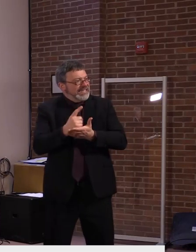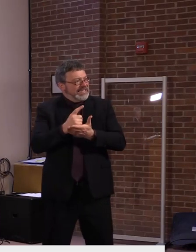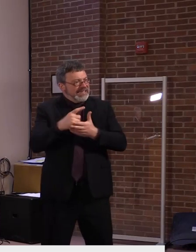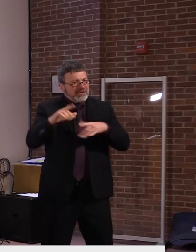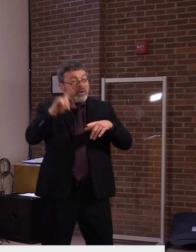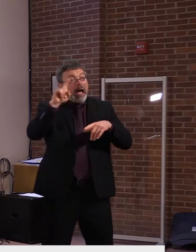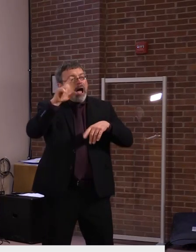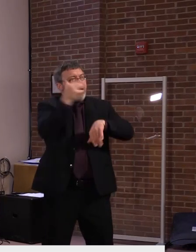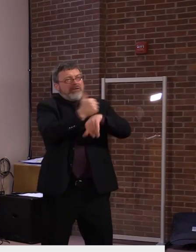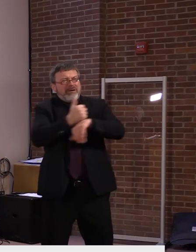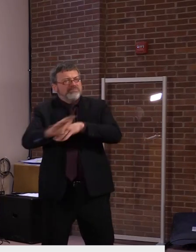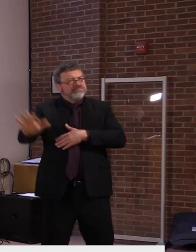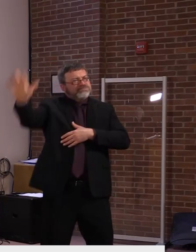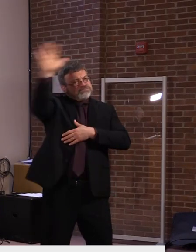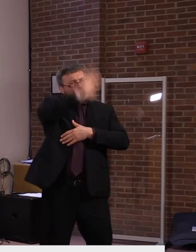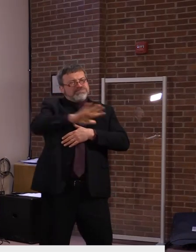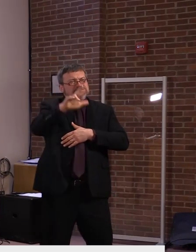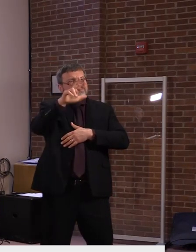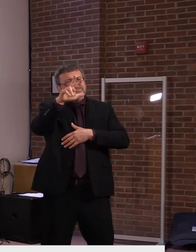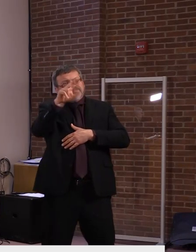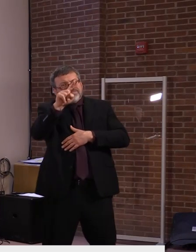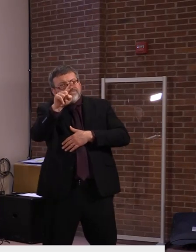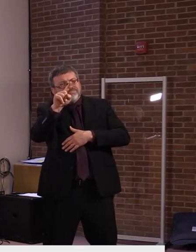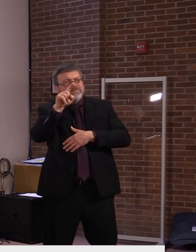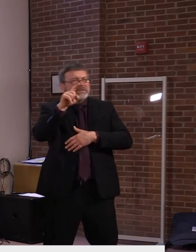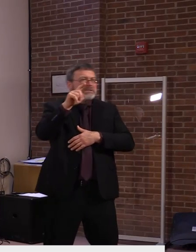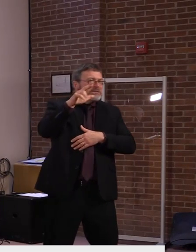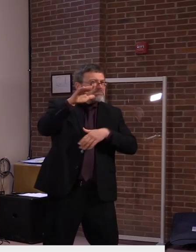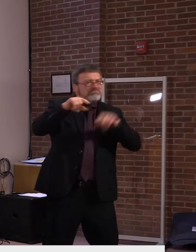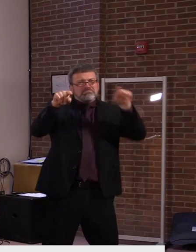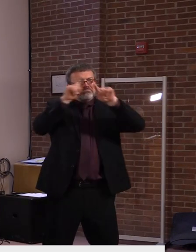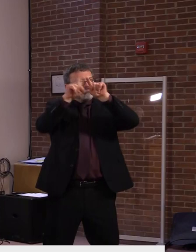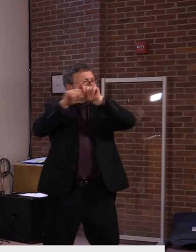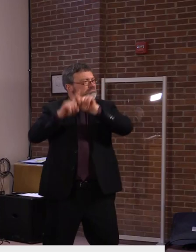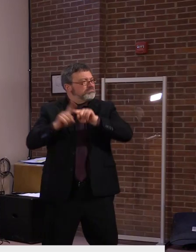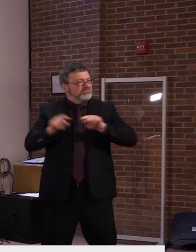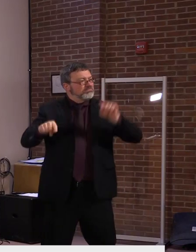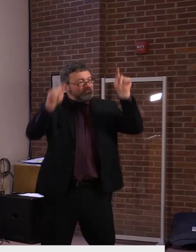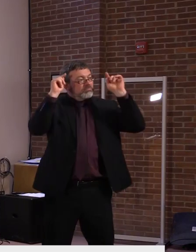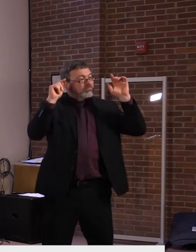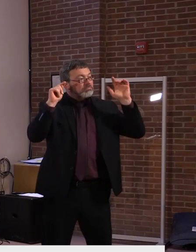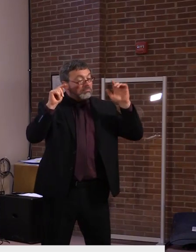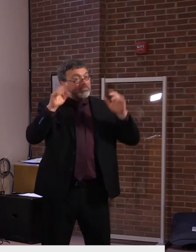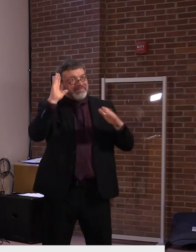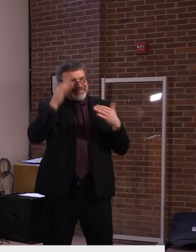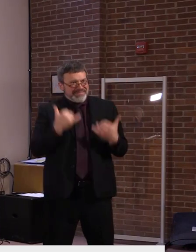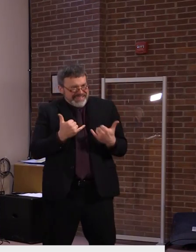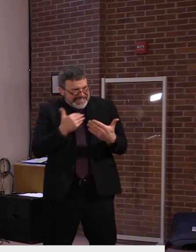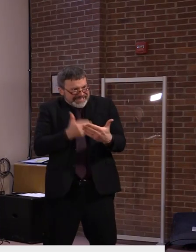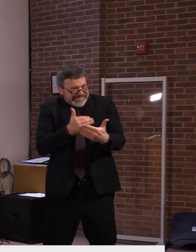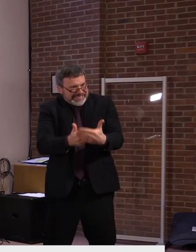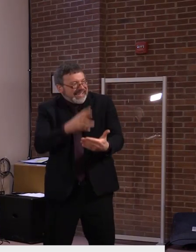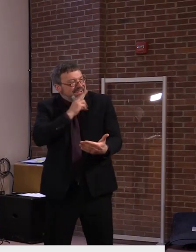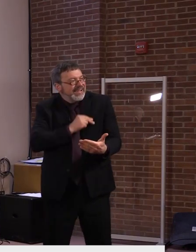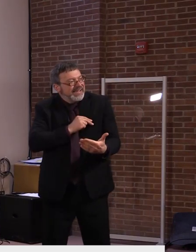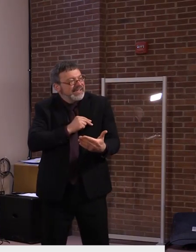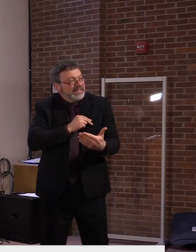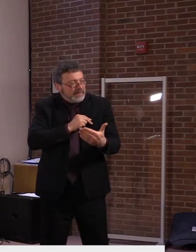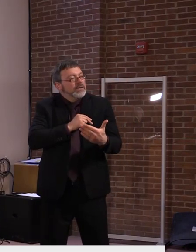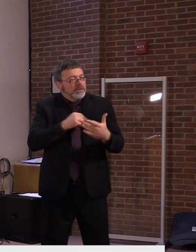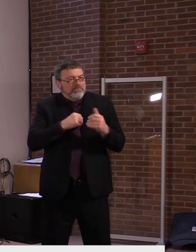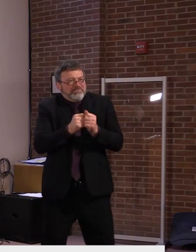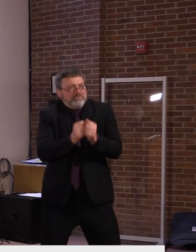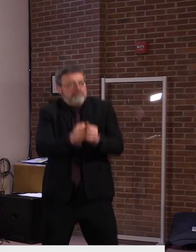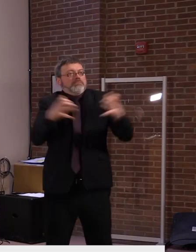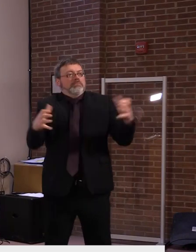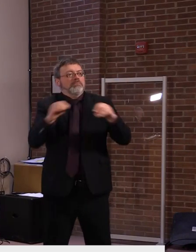offer testing on multiple days. During this holiday season, we are increasing the number of COVID testing sites,